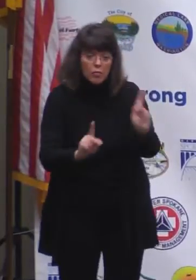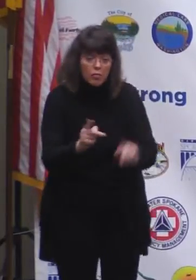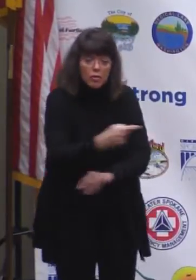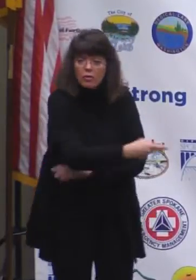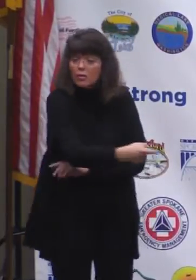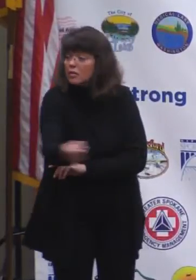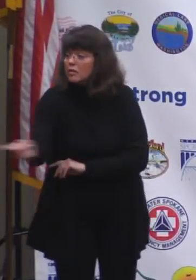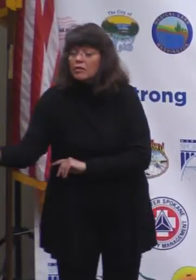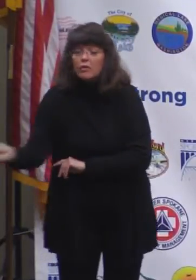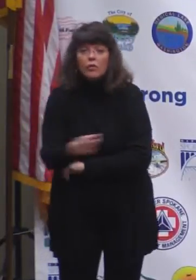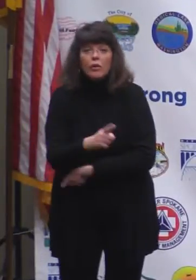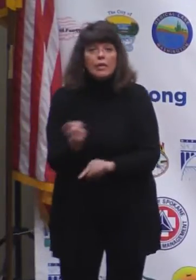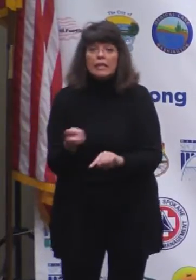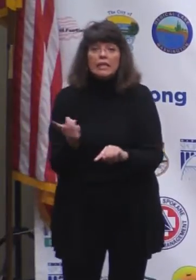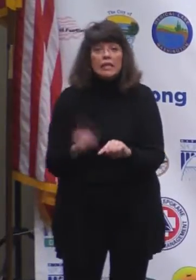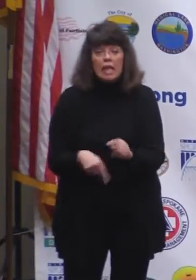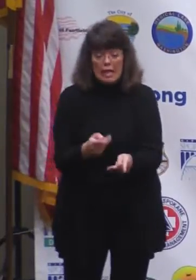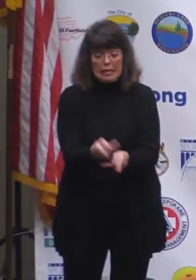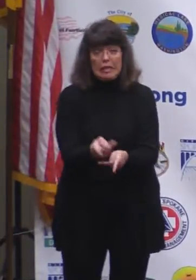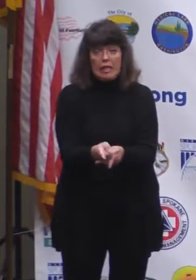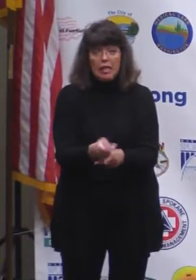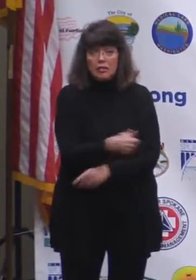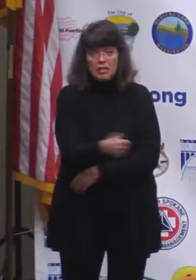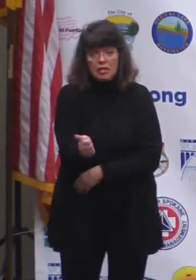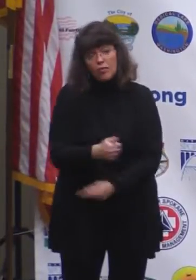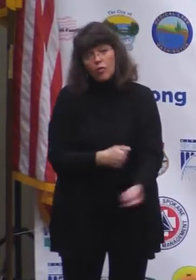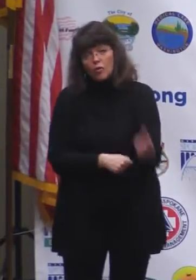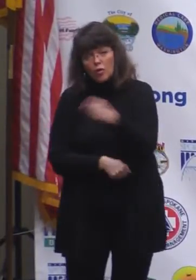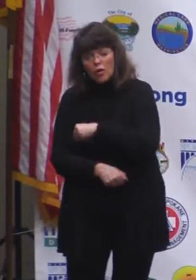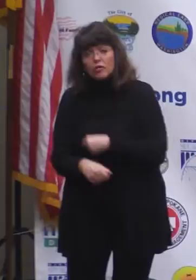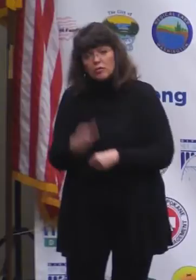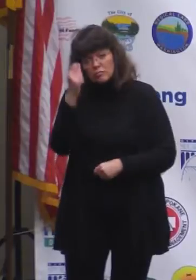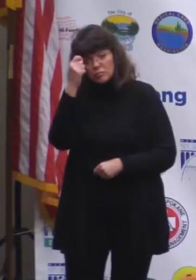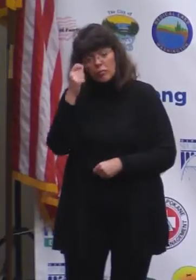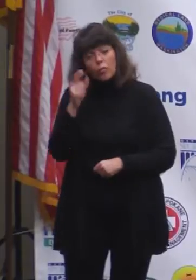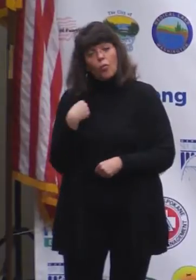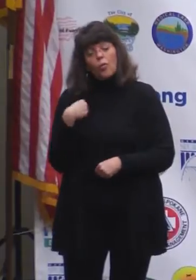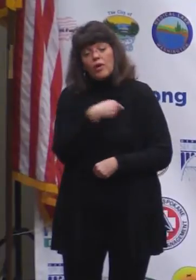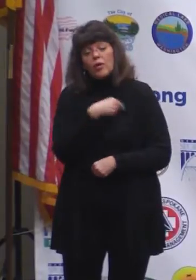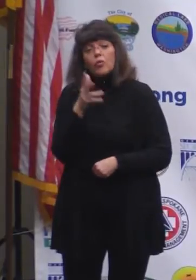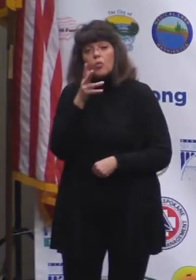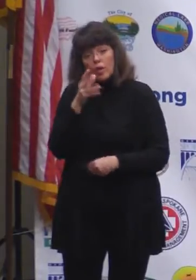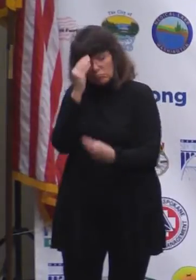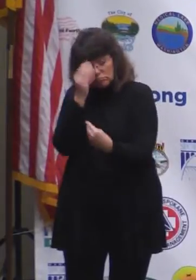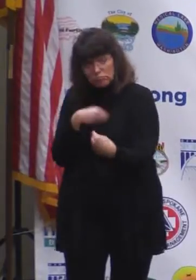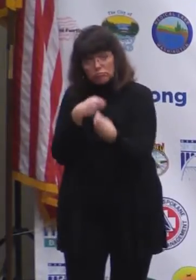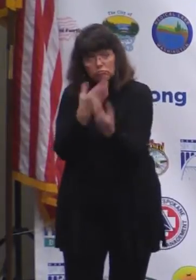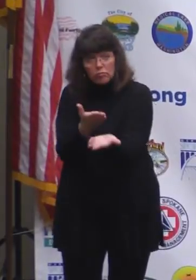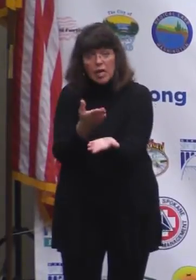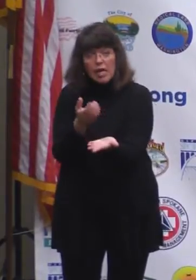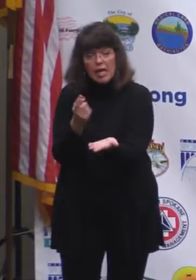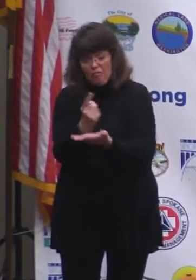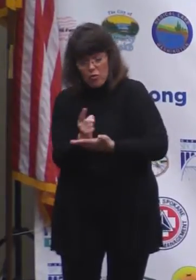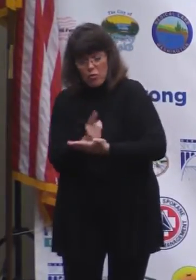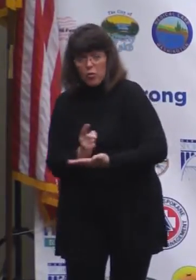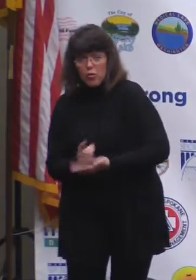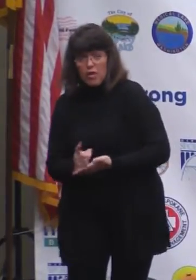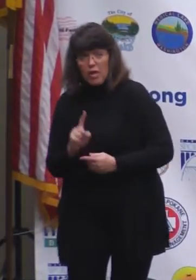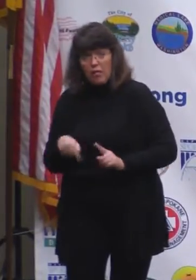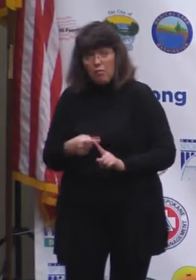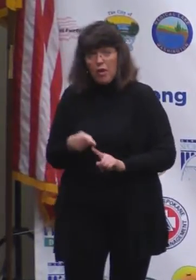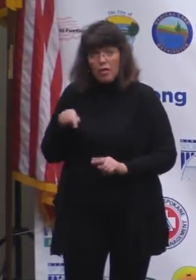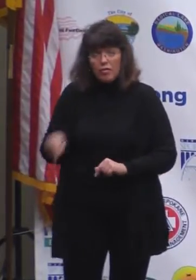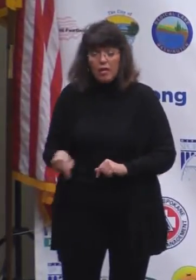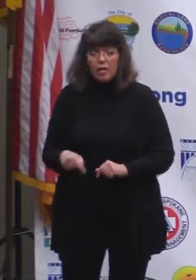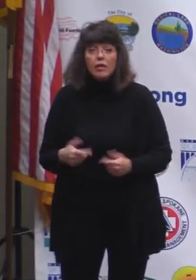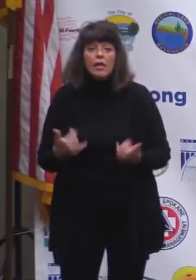next week, so stay tuned here each day for an update on that. That concludes our comments now, but we are available